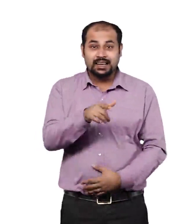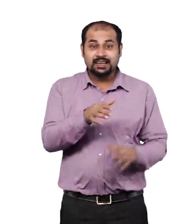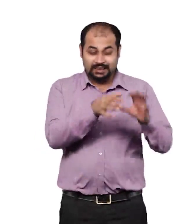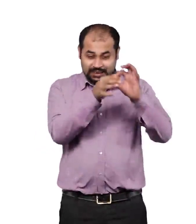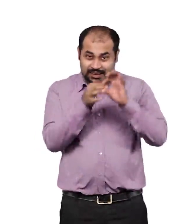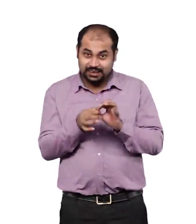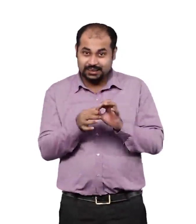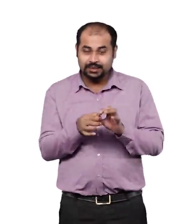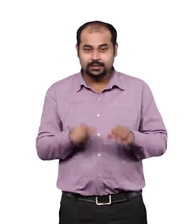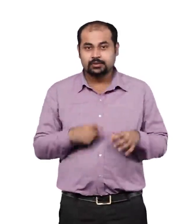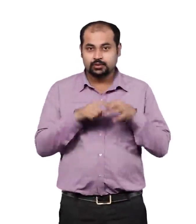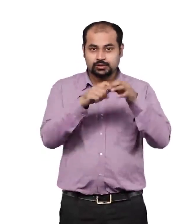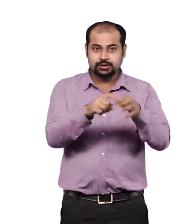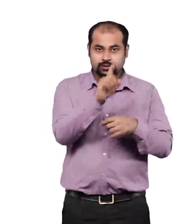Question 1.